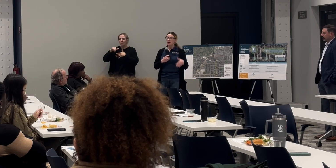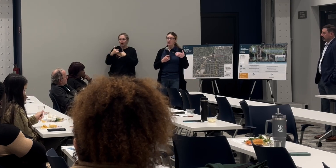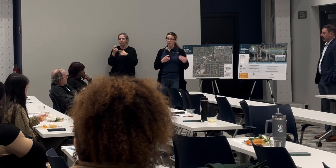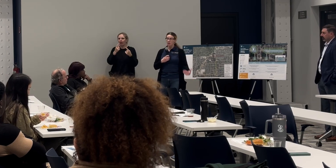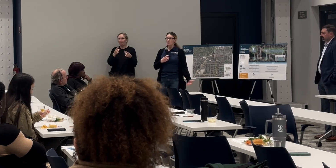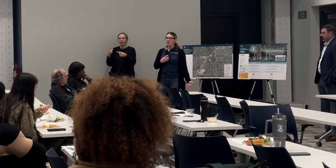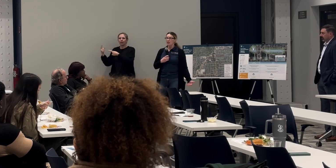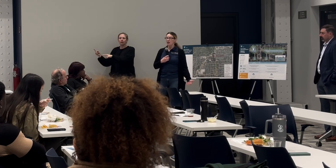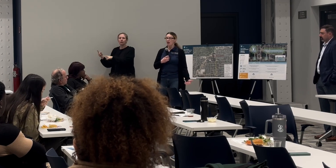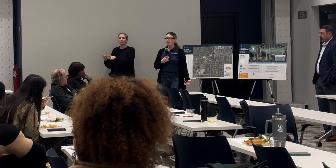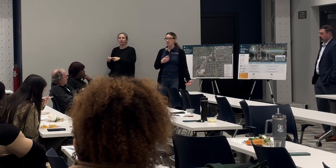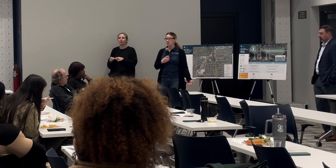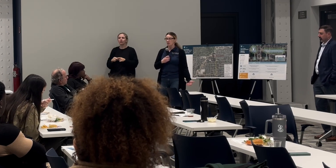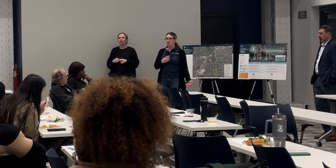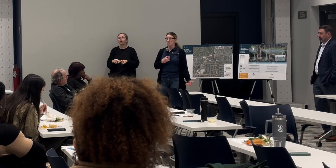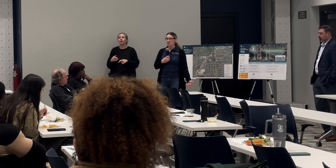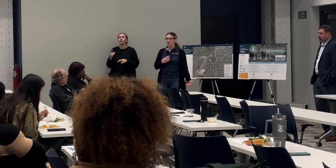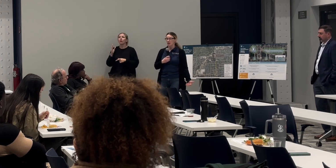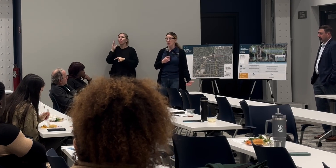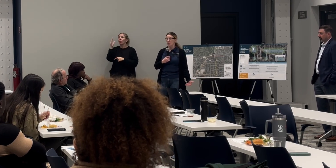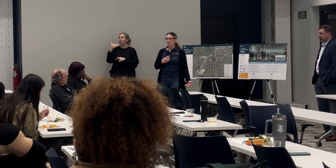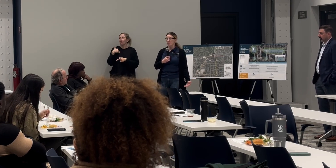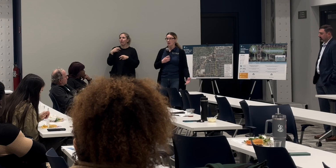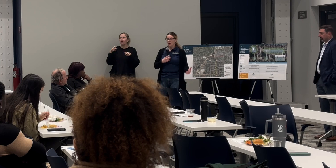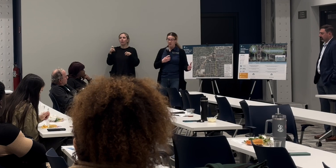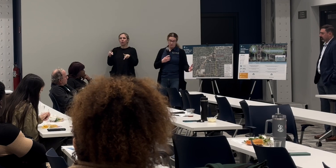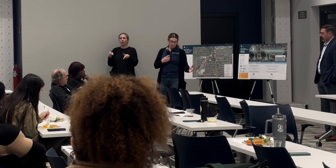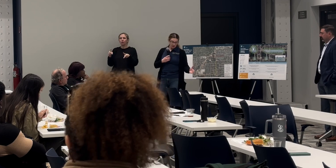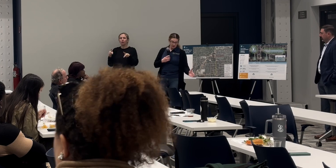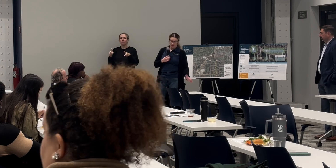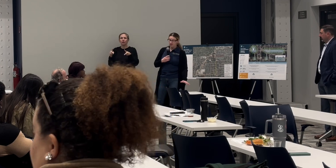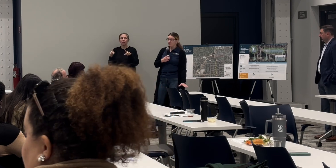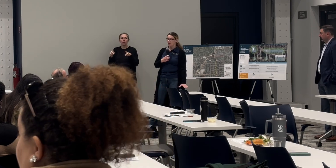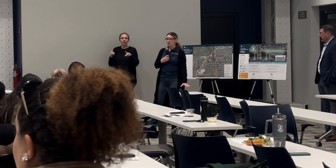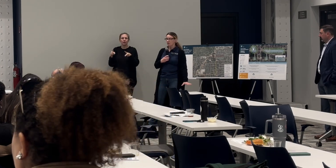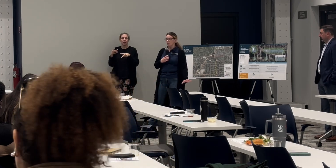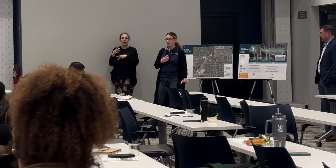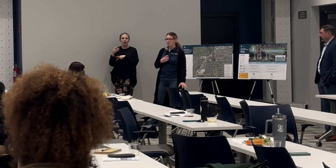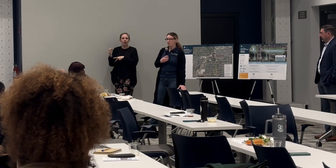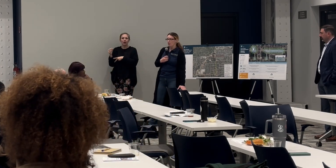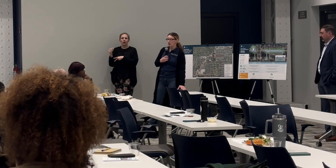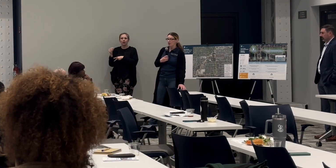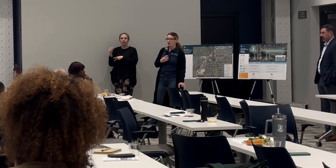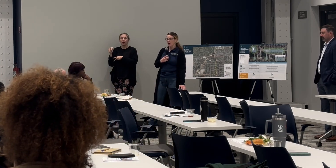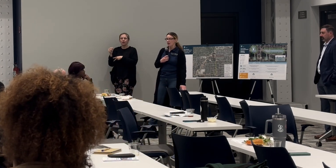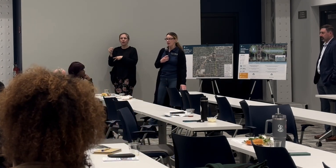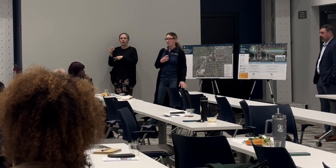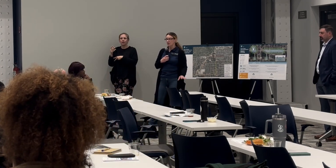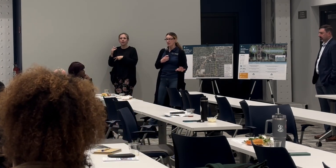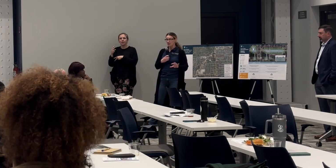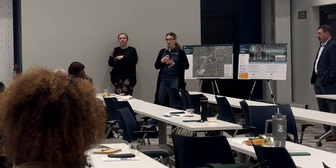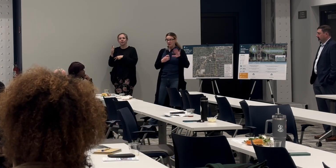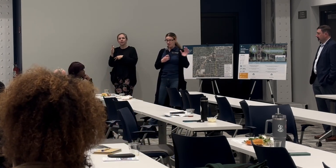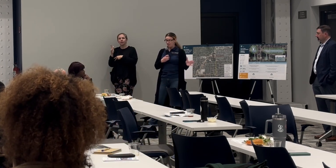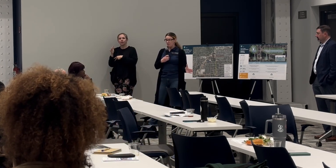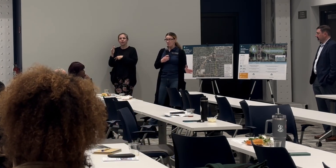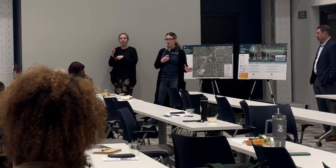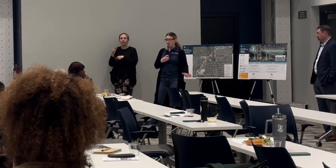undertaking. There will be opportunities and for